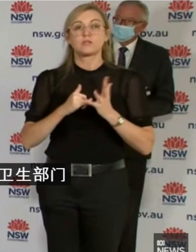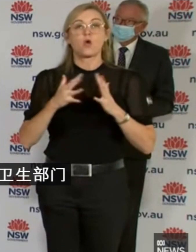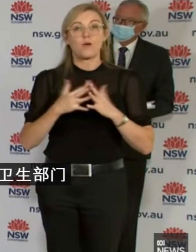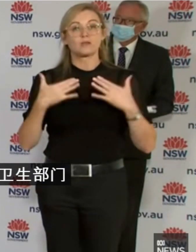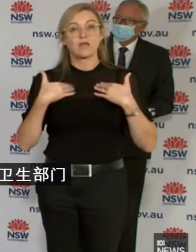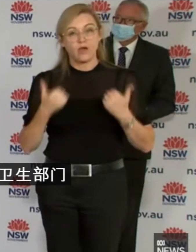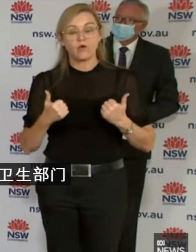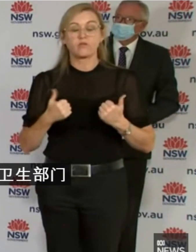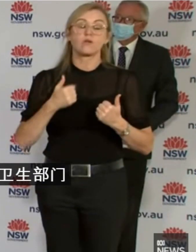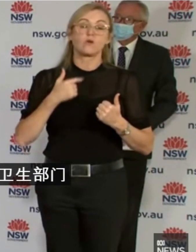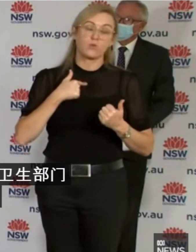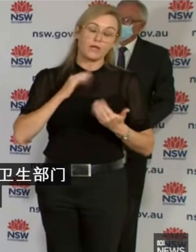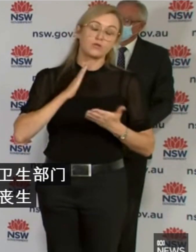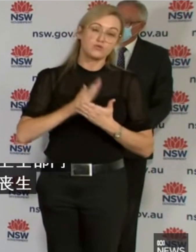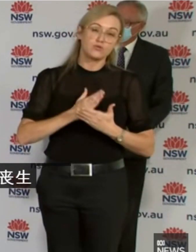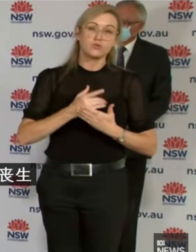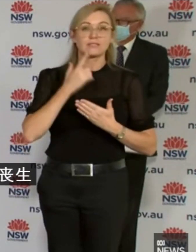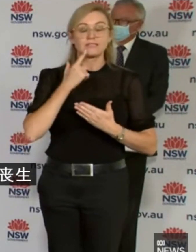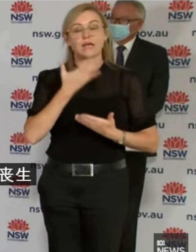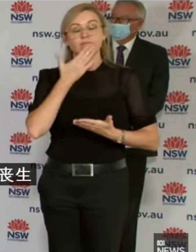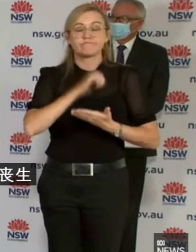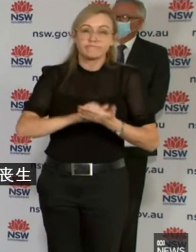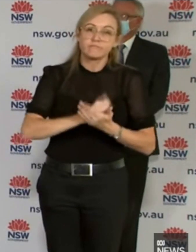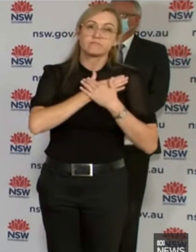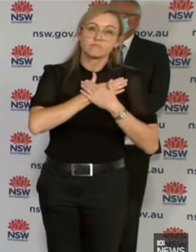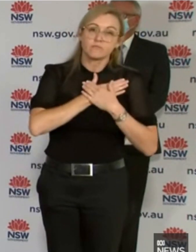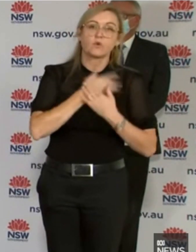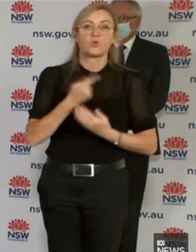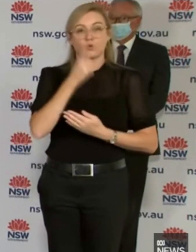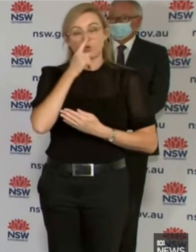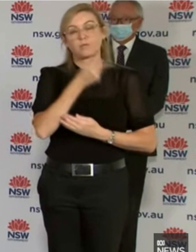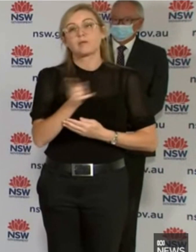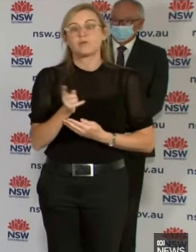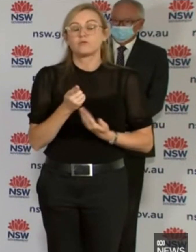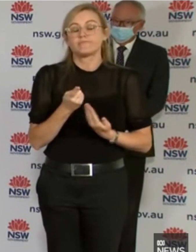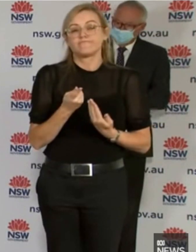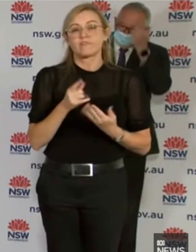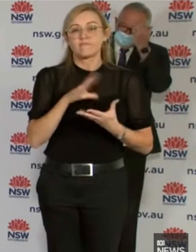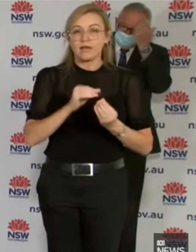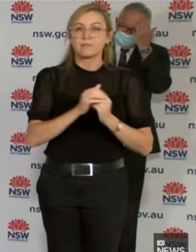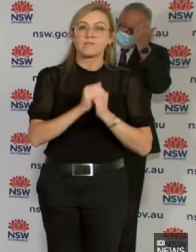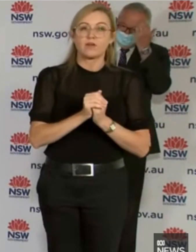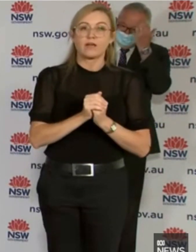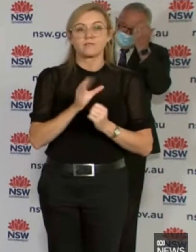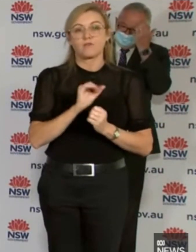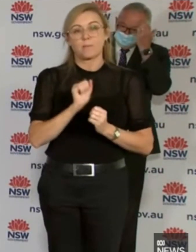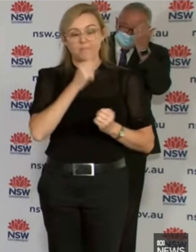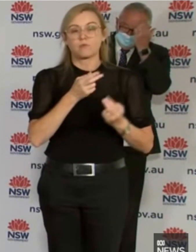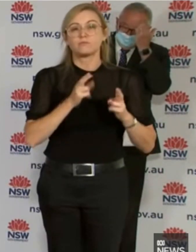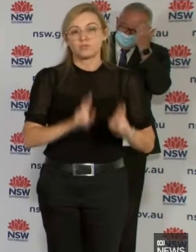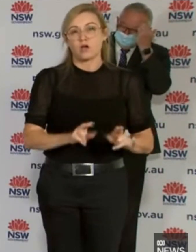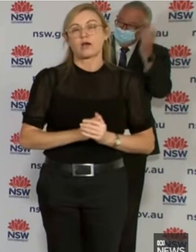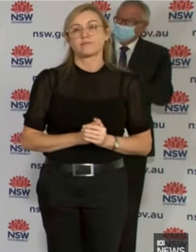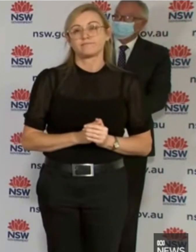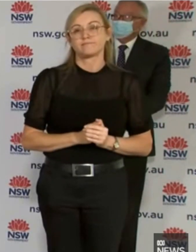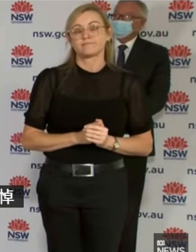offer my sincere condolences to all the families and friends of people who've lost their lives during this pandemic, and particularly to